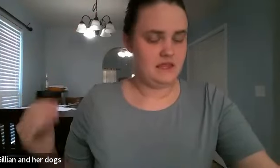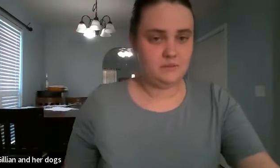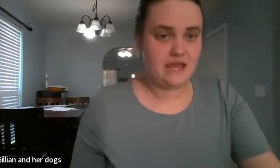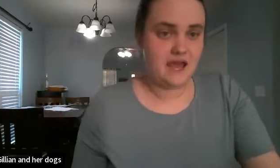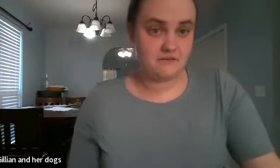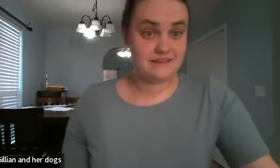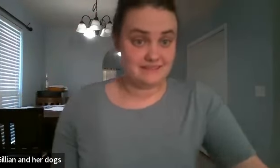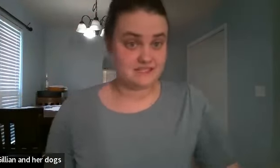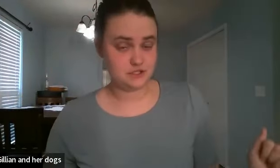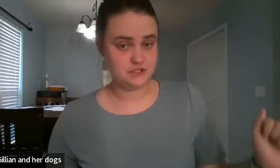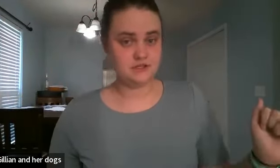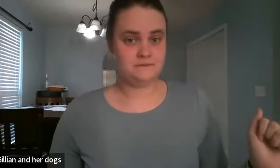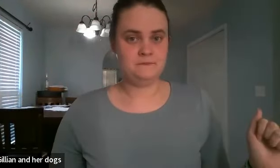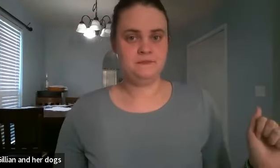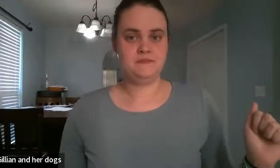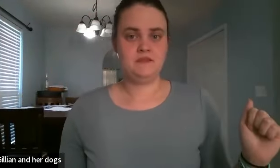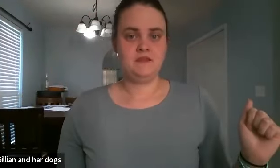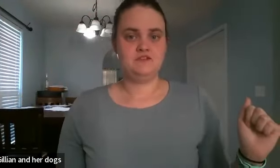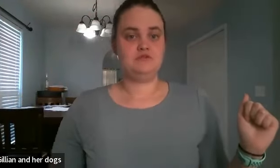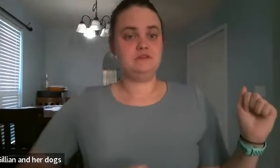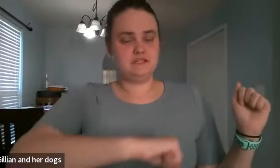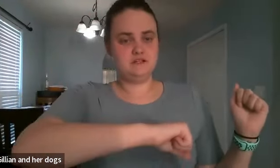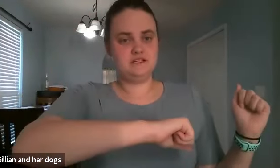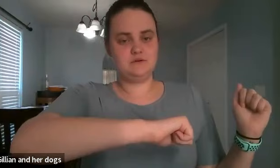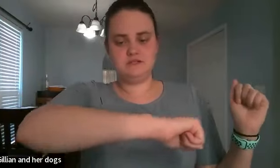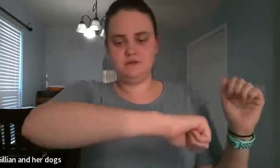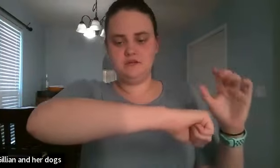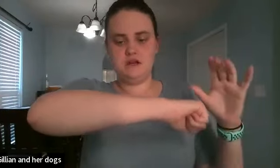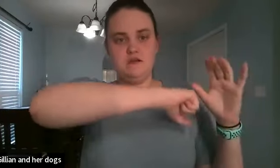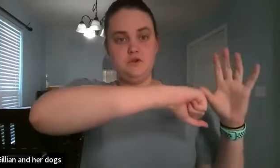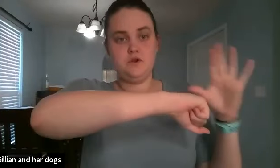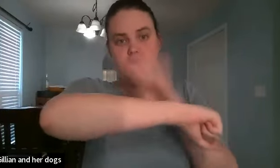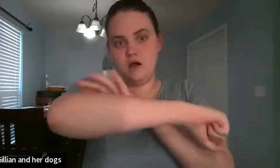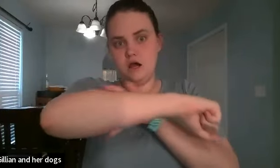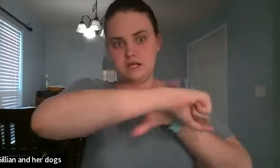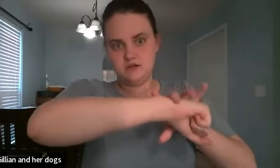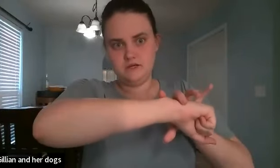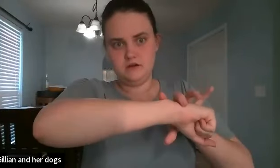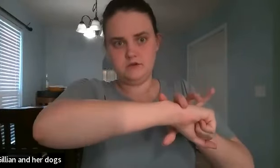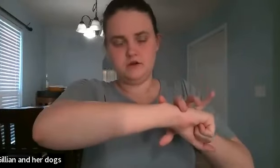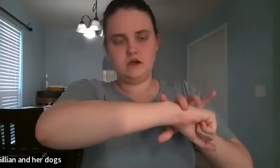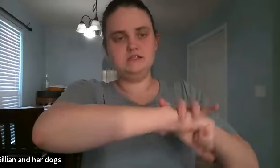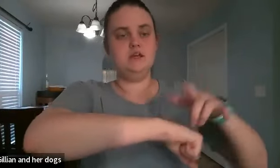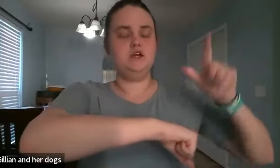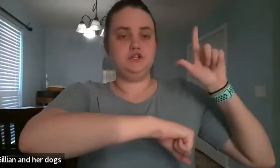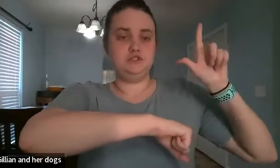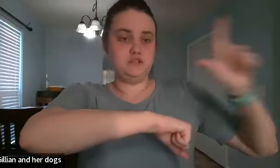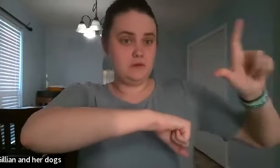Then we have lizard. So lizard is going to be, you're going to have your non-dominant arm across. Your